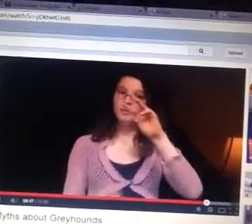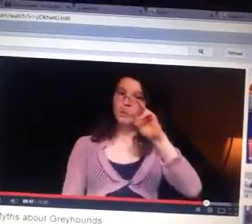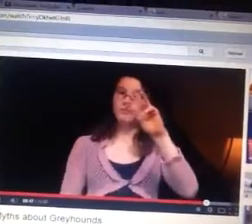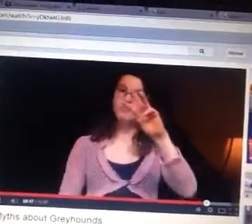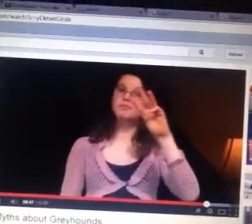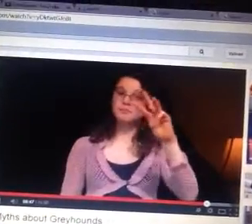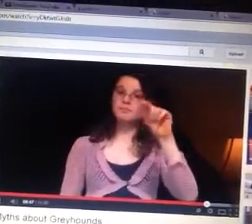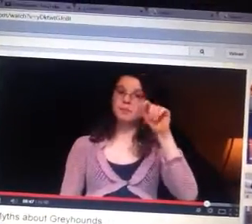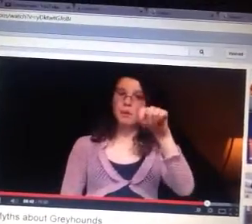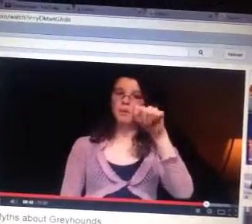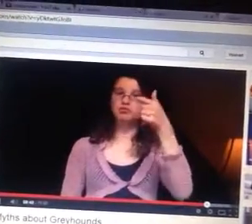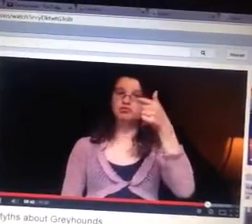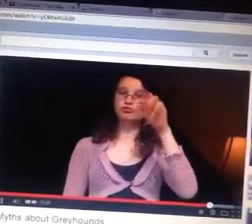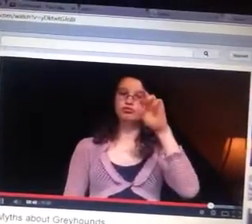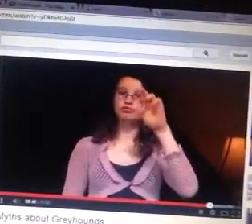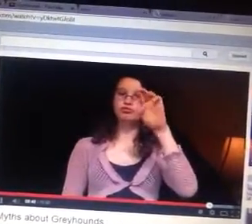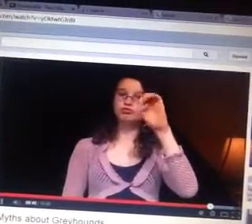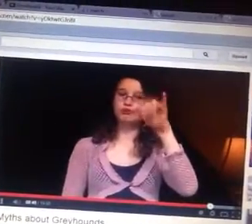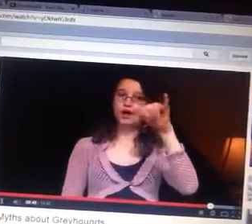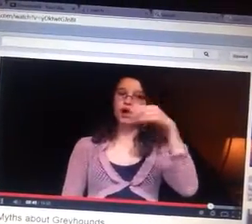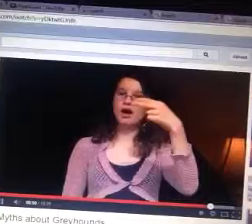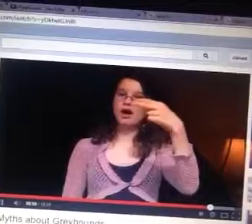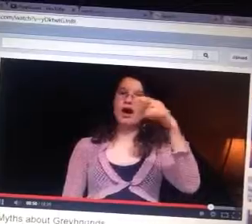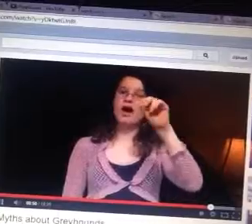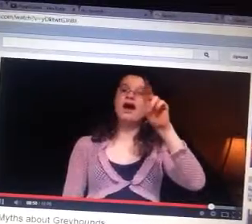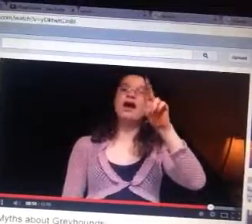There was something real fun about the organization. But you can go to